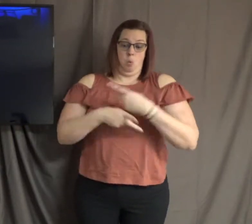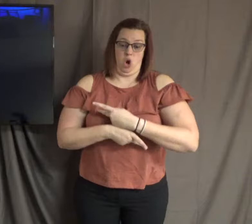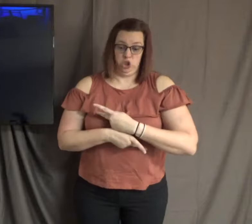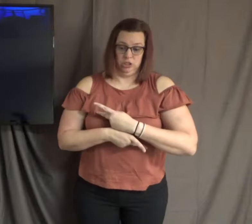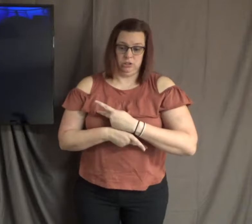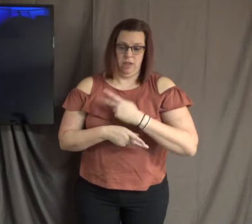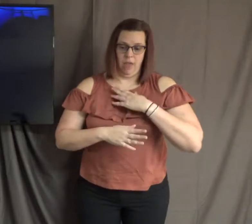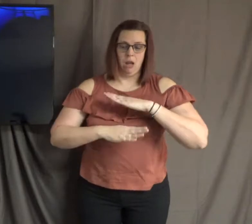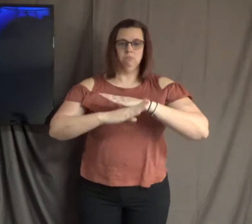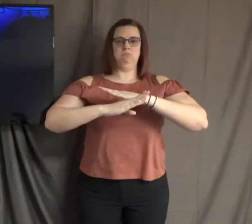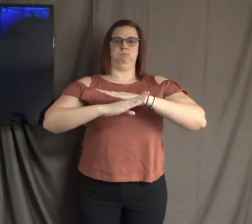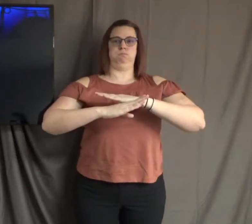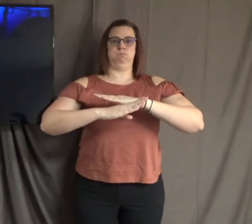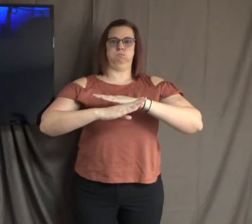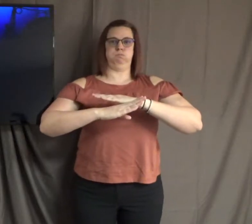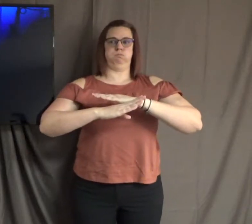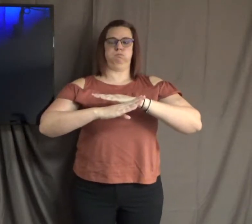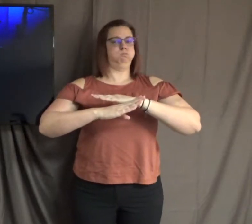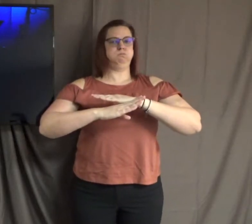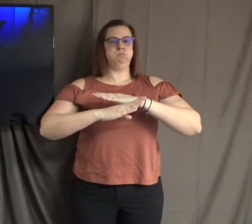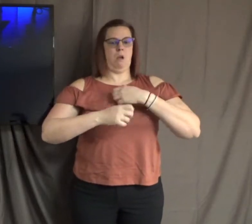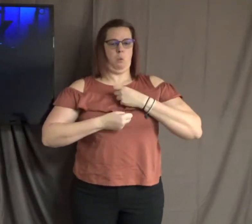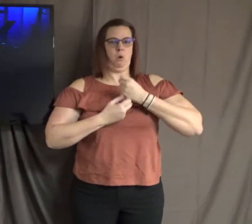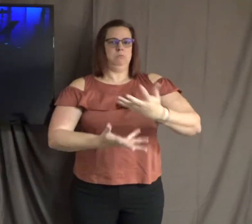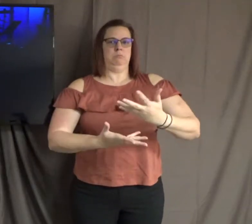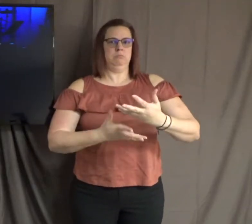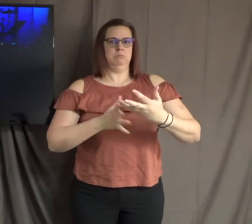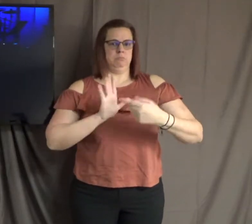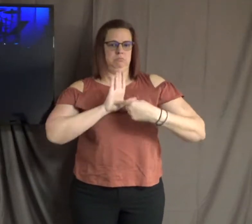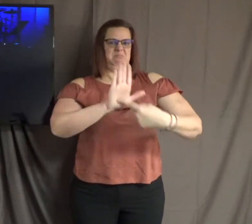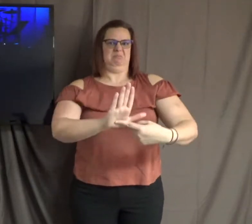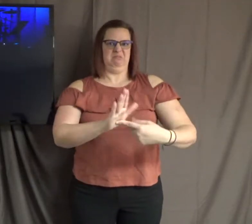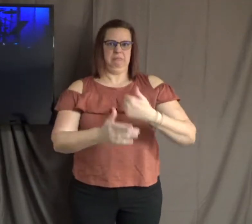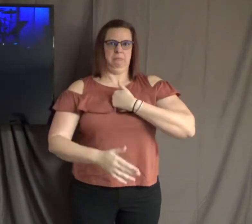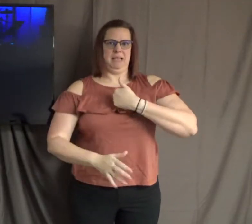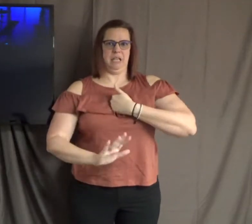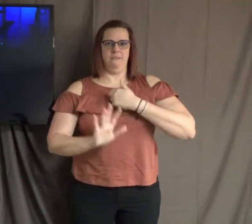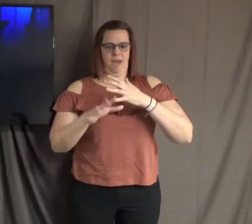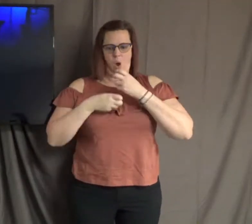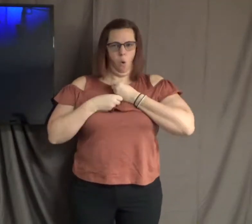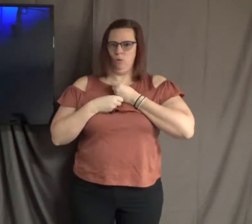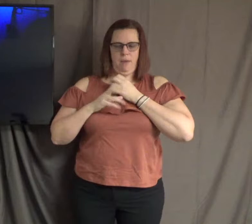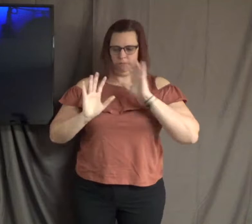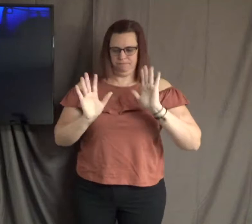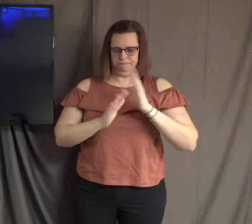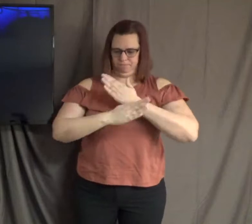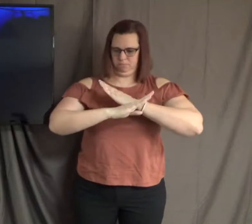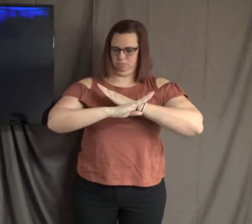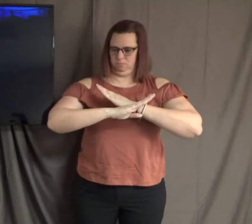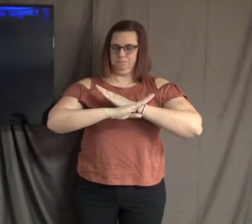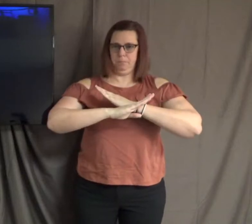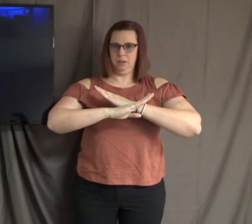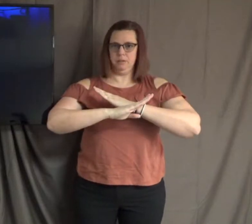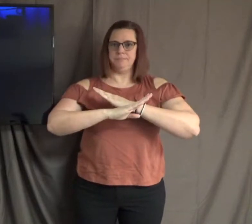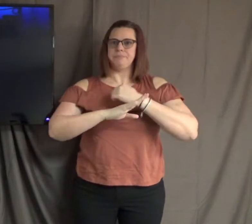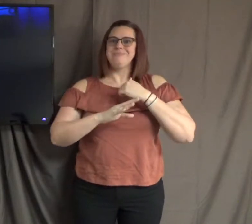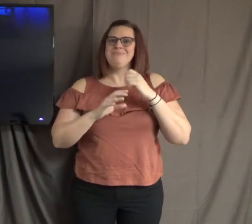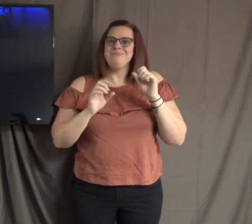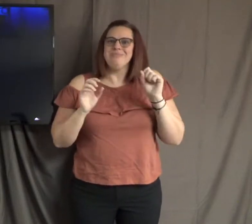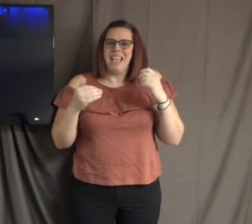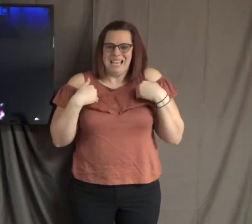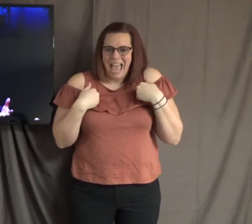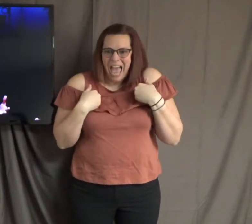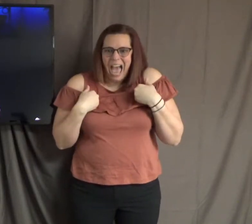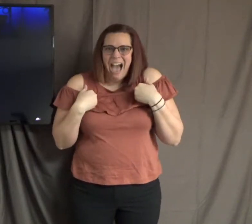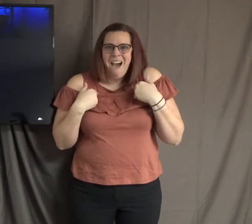ourselves. We're so afraid of screwing up that we hold back that creative magnificence within us.